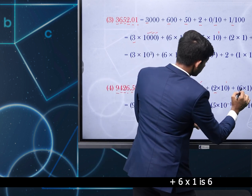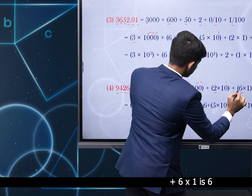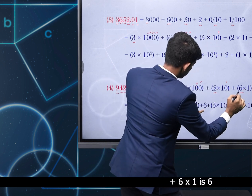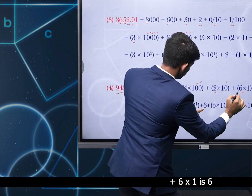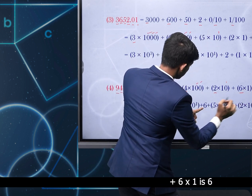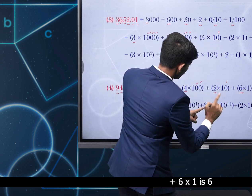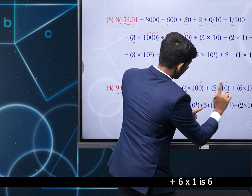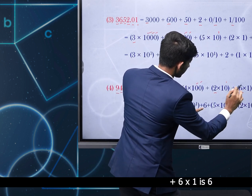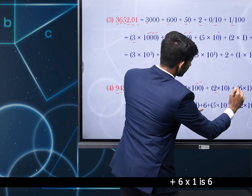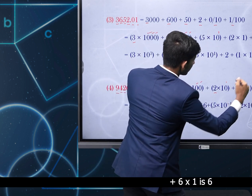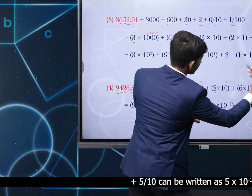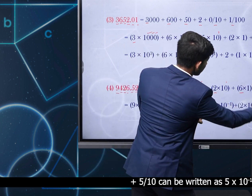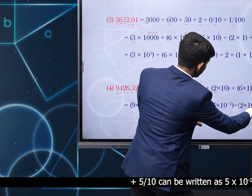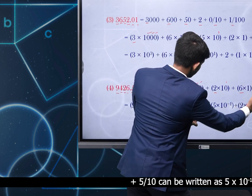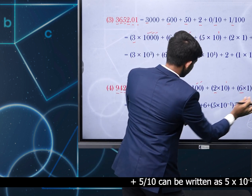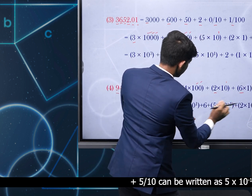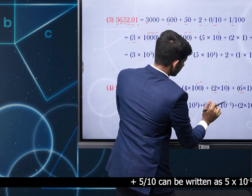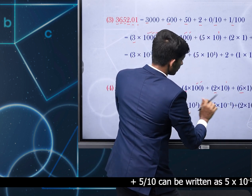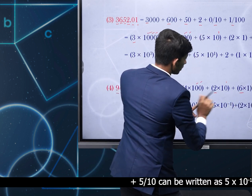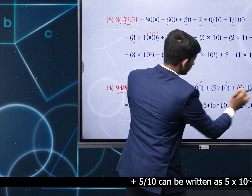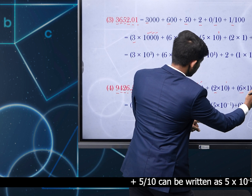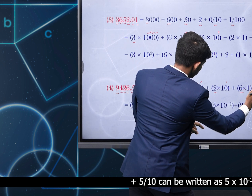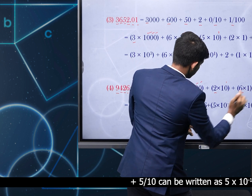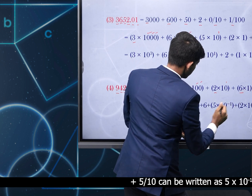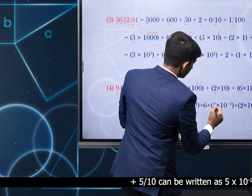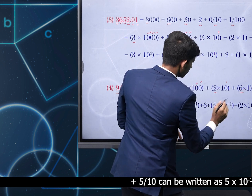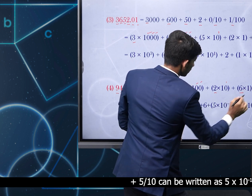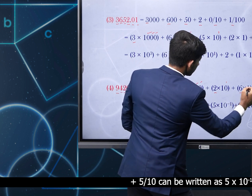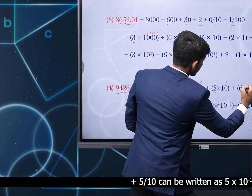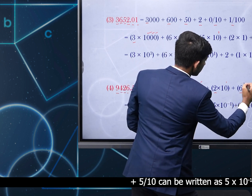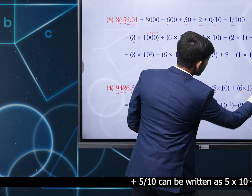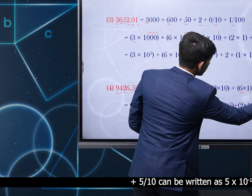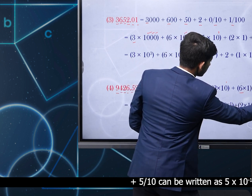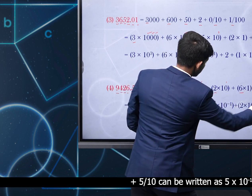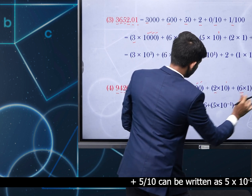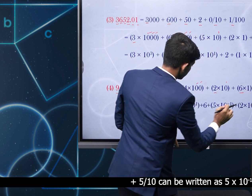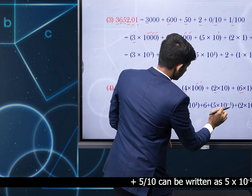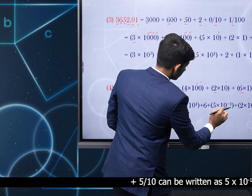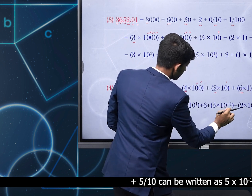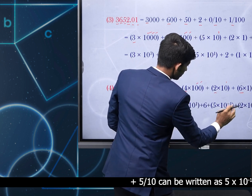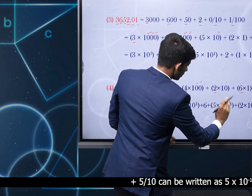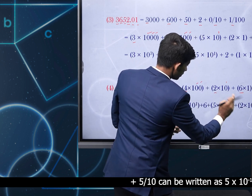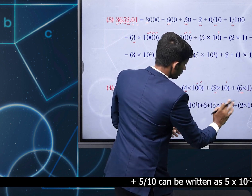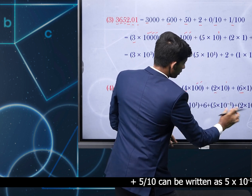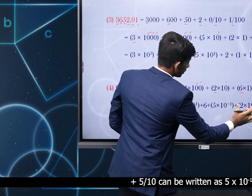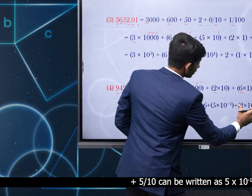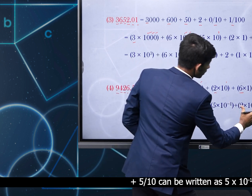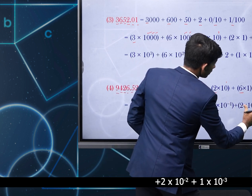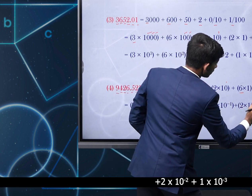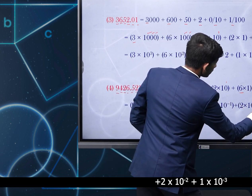1 is 6 plus 5 by 10 can be written as 5 into 10 to the power of minus 1 plus